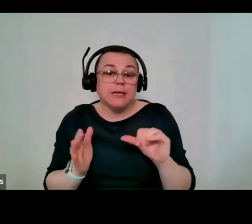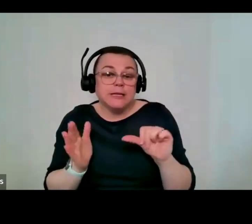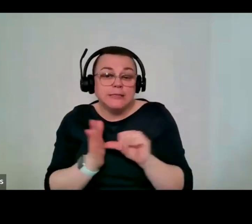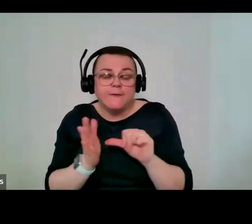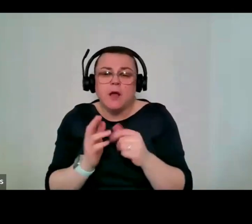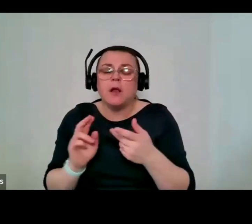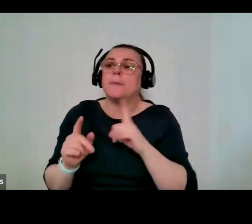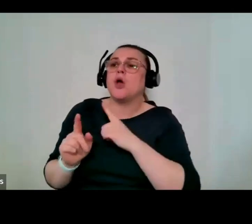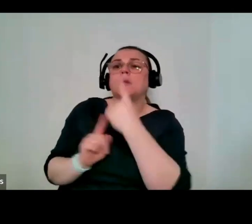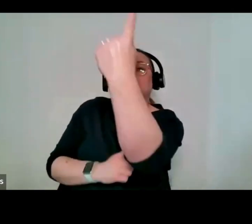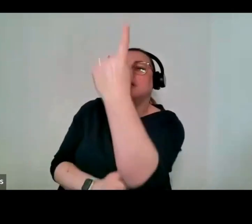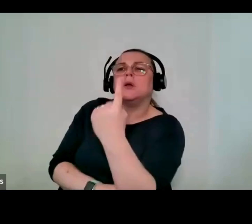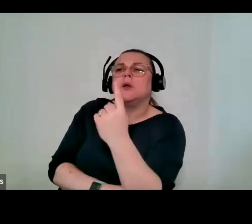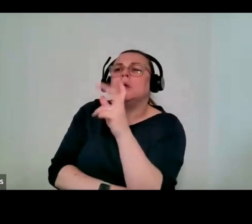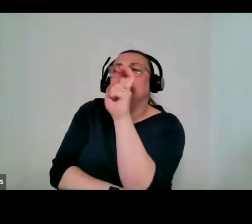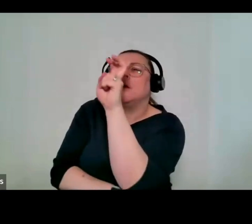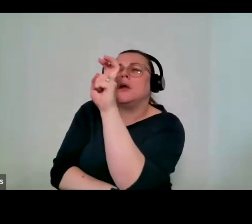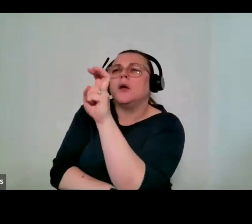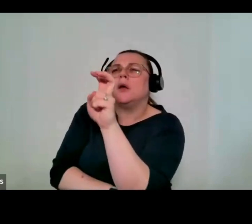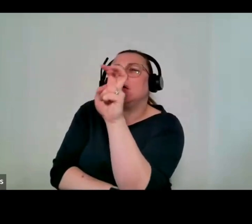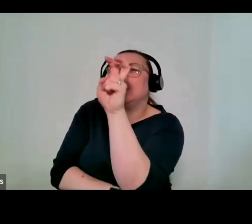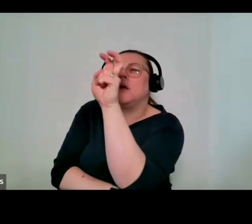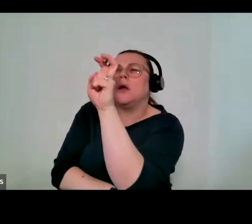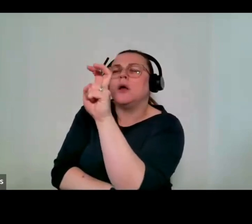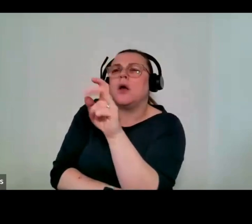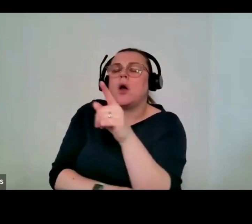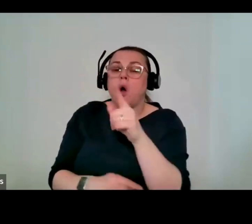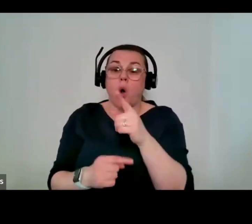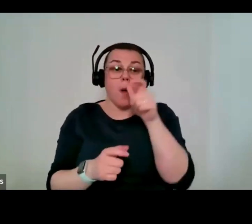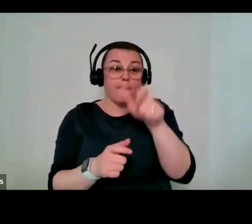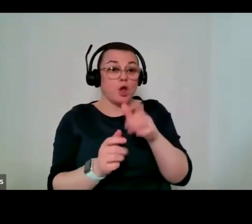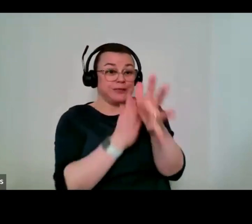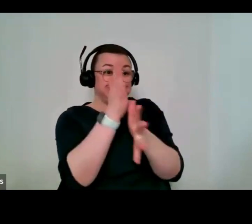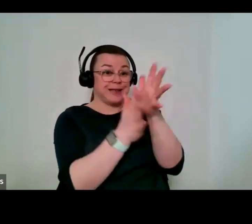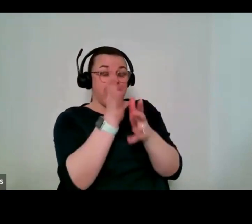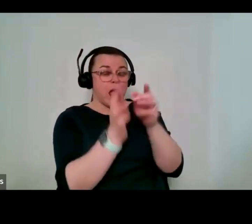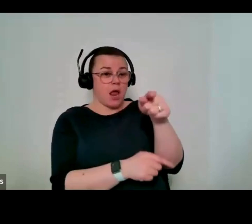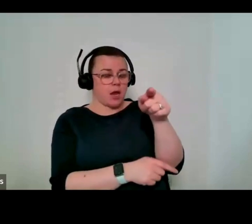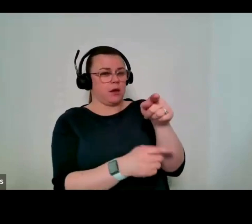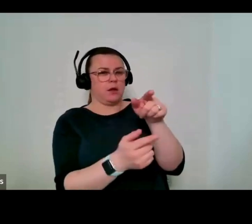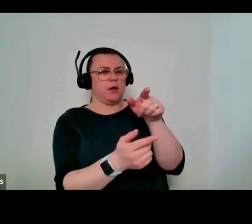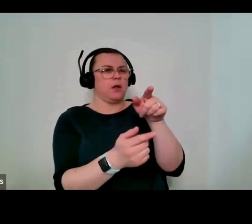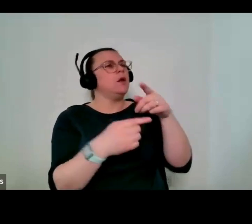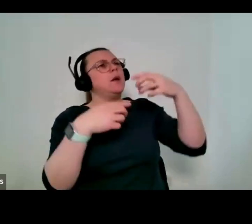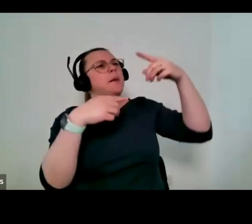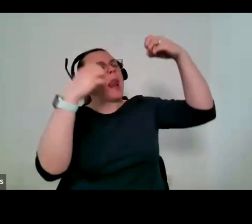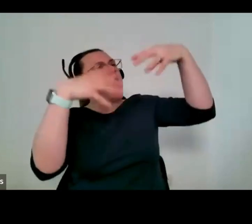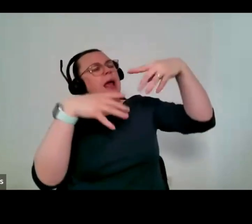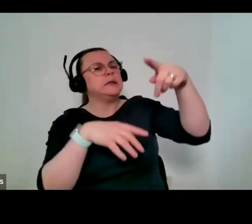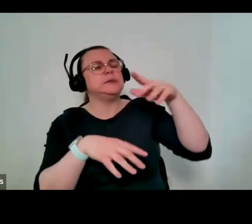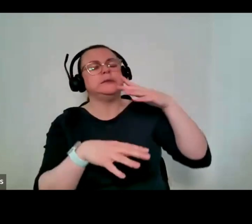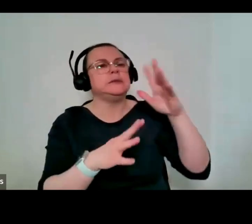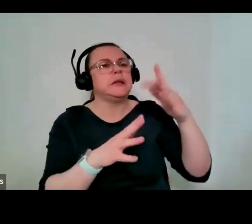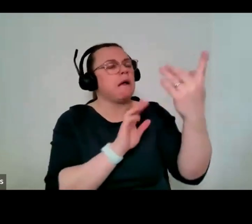read someone or to see someone signing to you if you have poor lighting in the workplace.